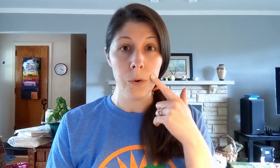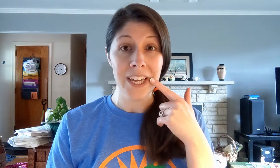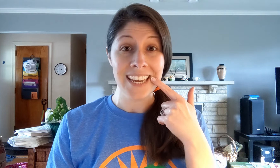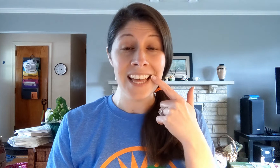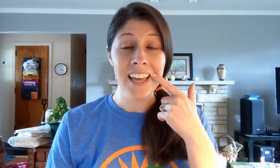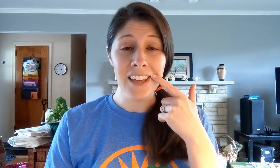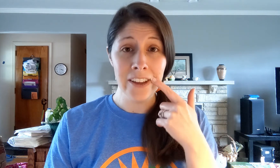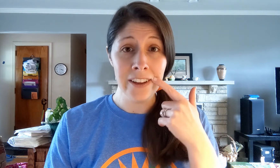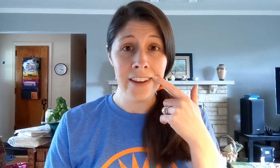e, e,